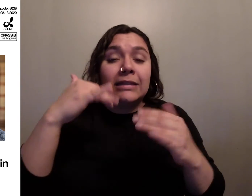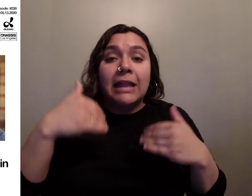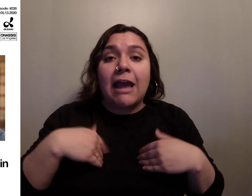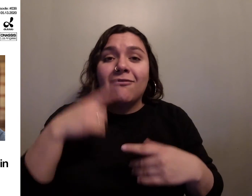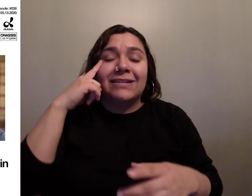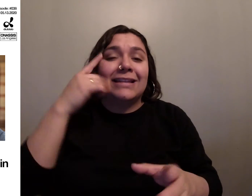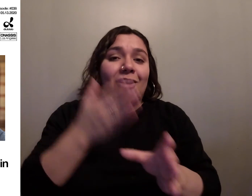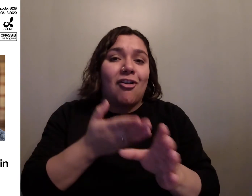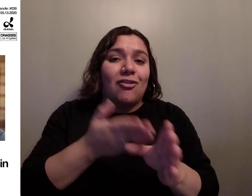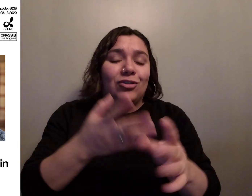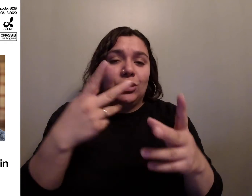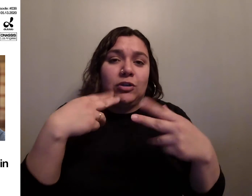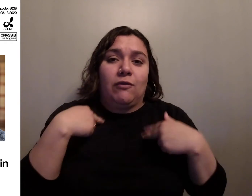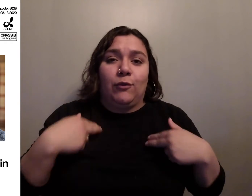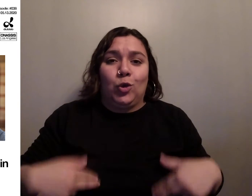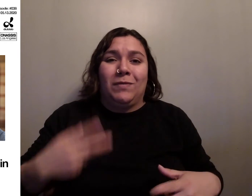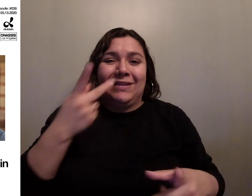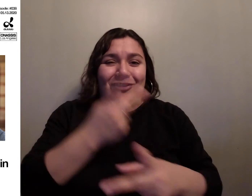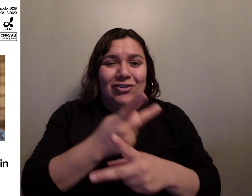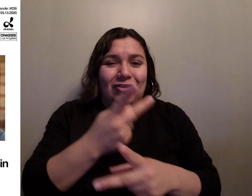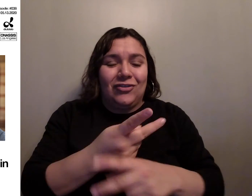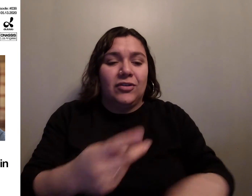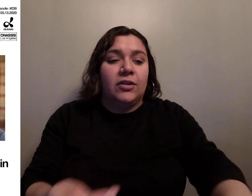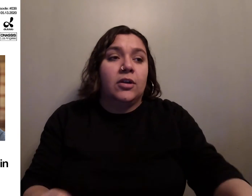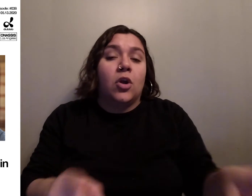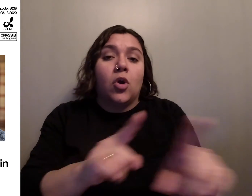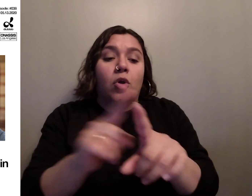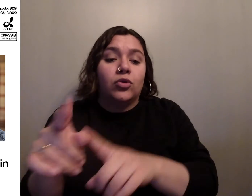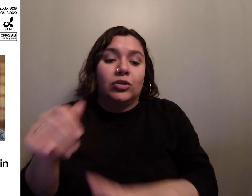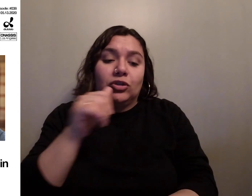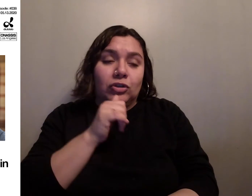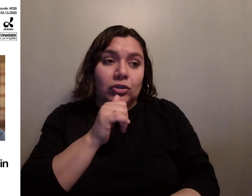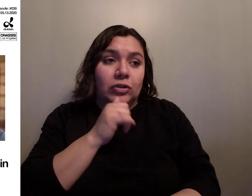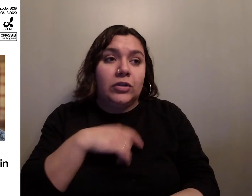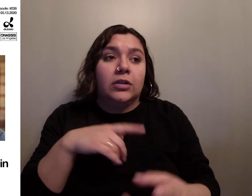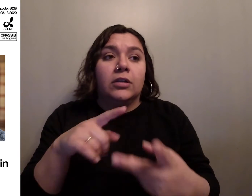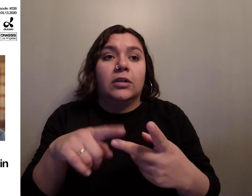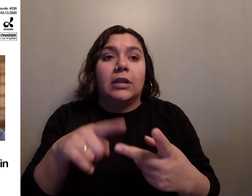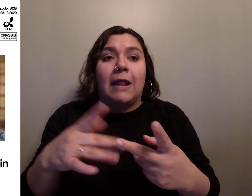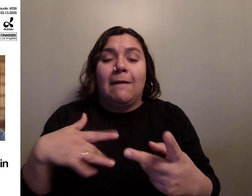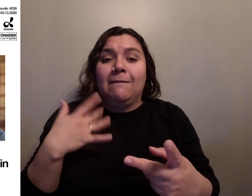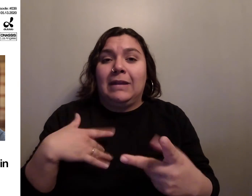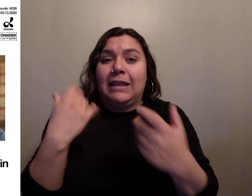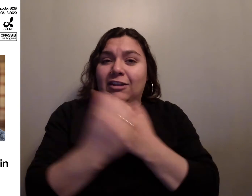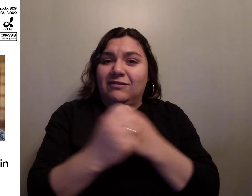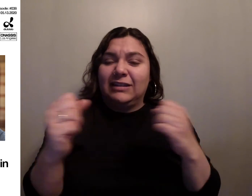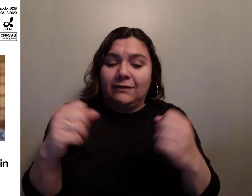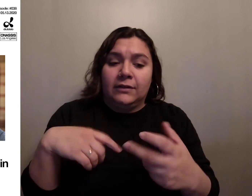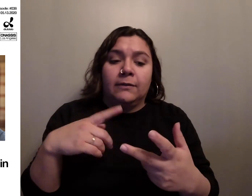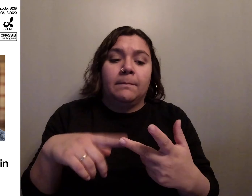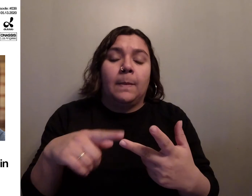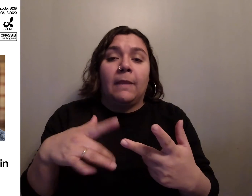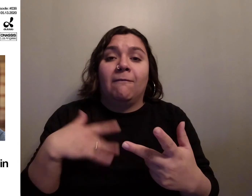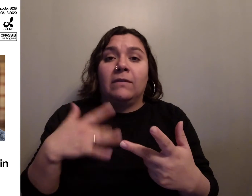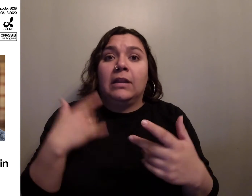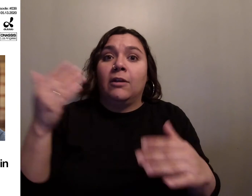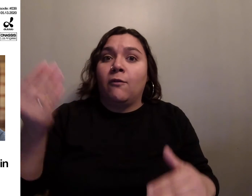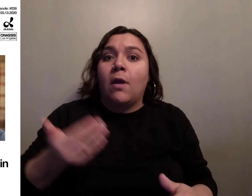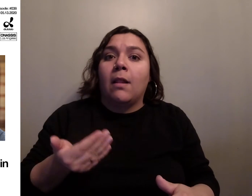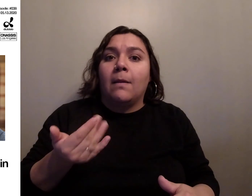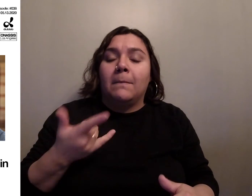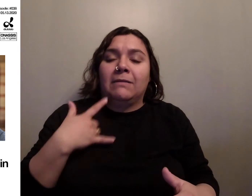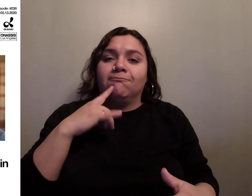nonetheless, there's still the psychology of human care and the security and sense